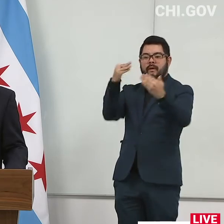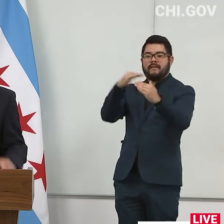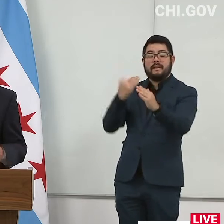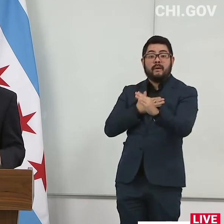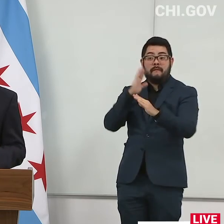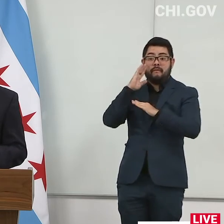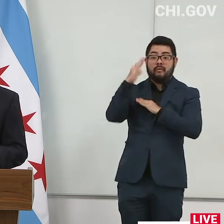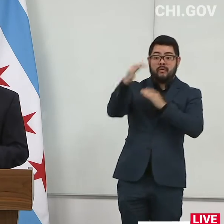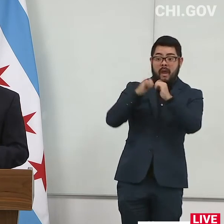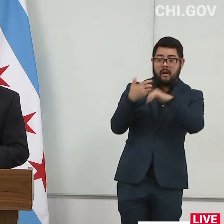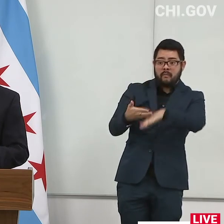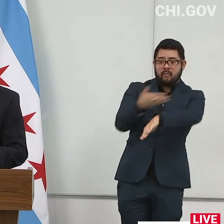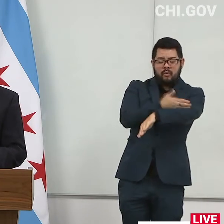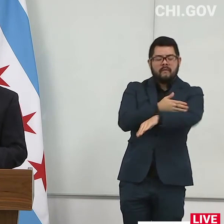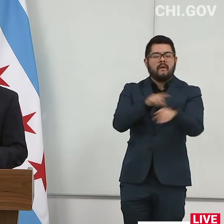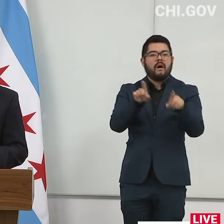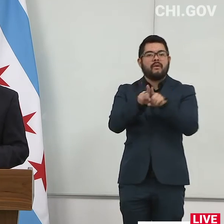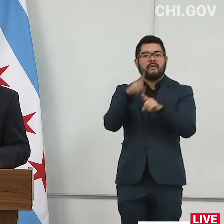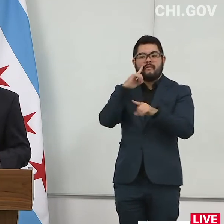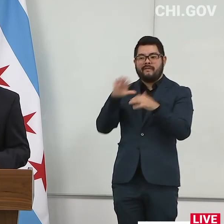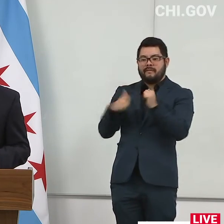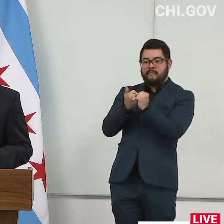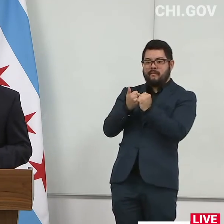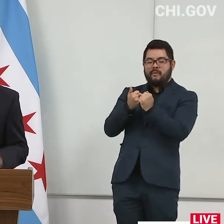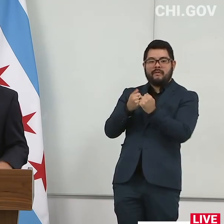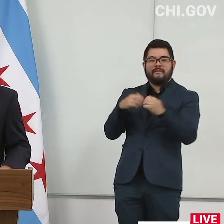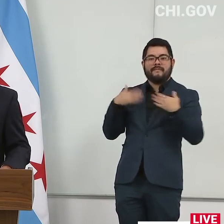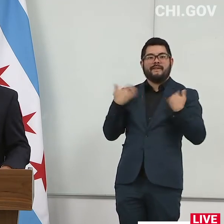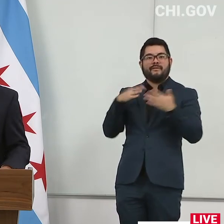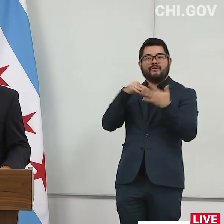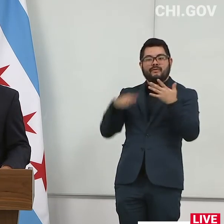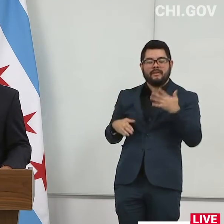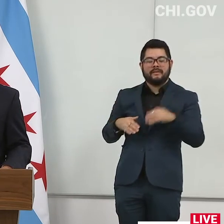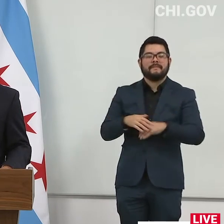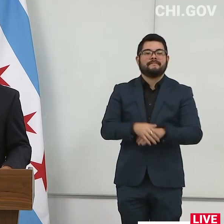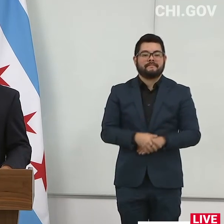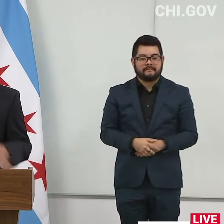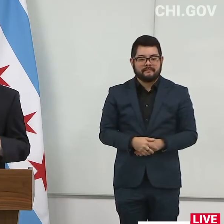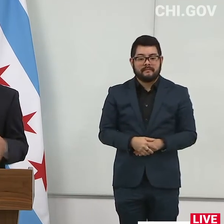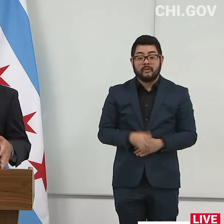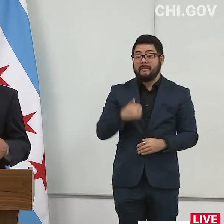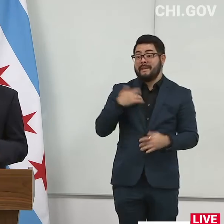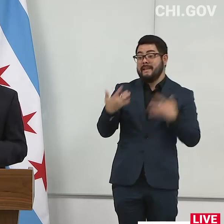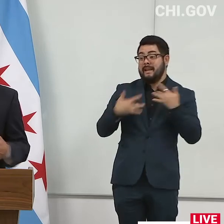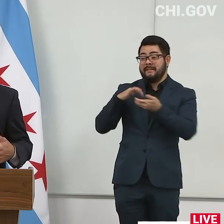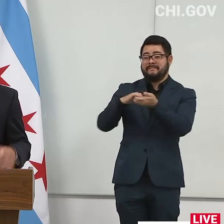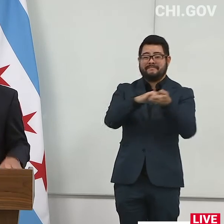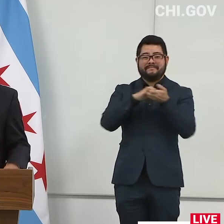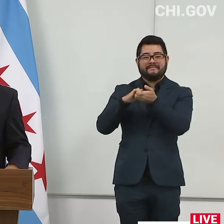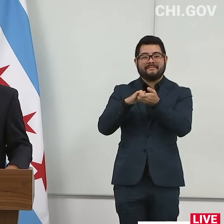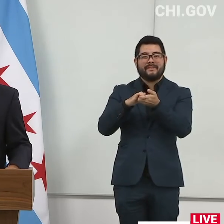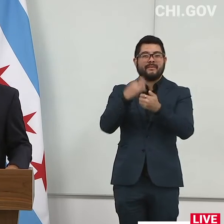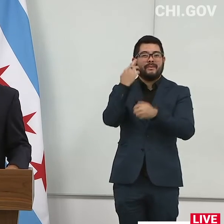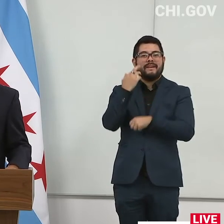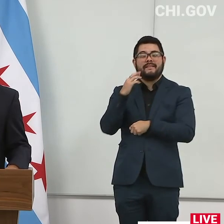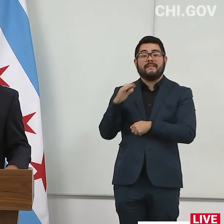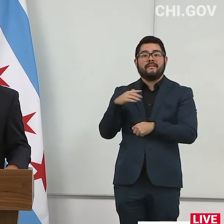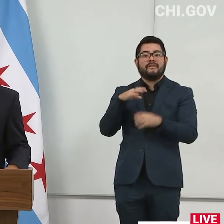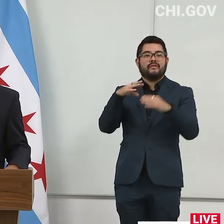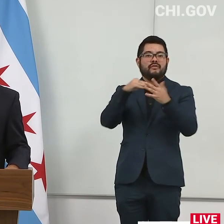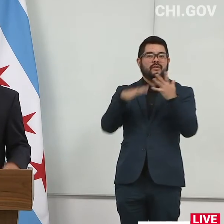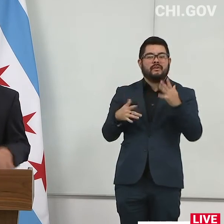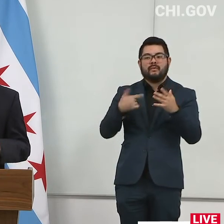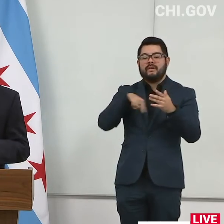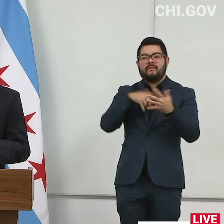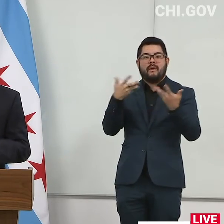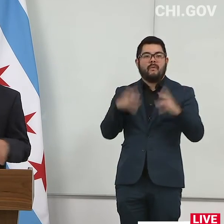And so I'm happy to serve alongside of her and to make this road for our young people that much smoother. To